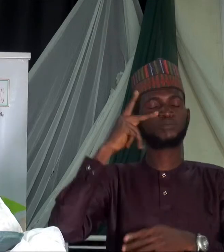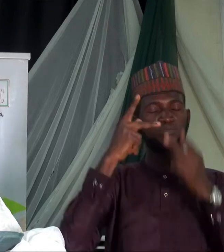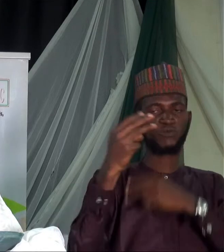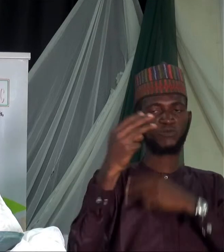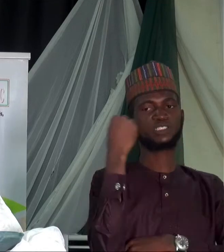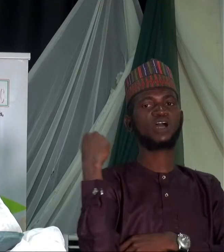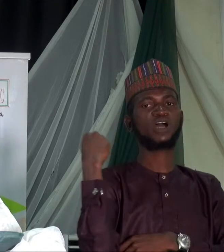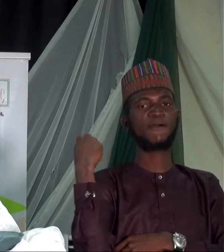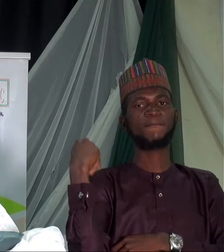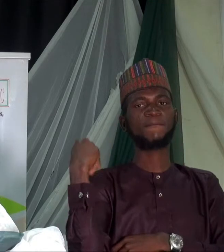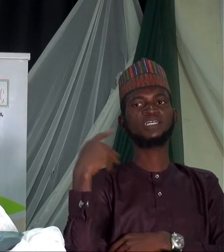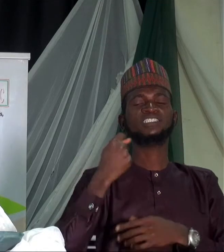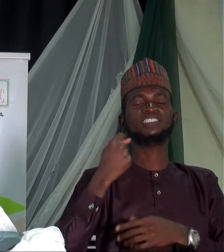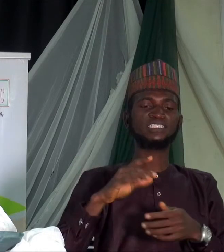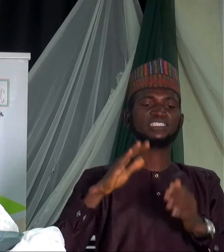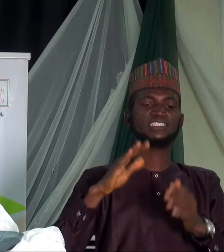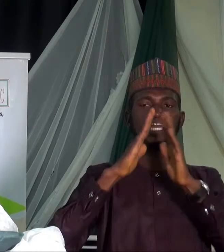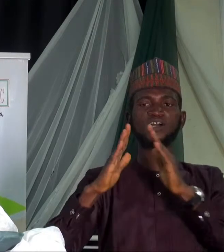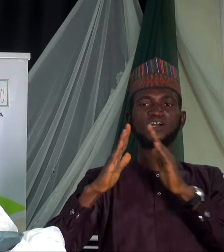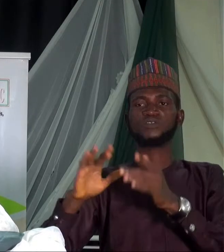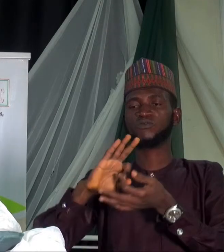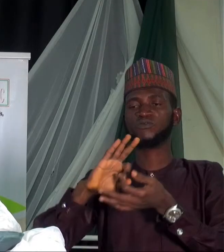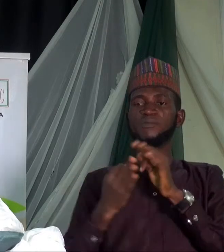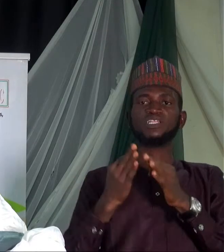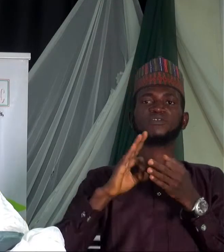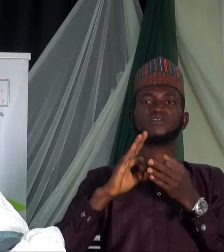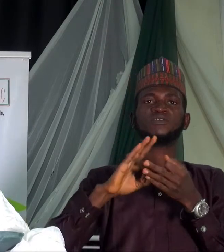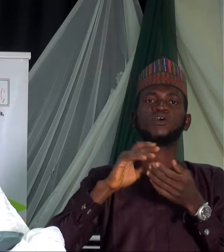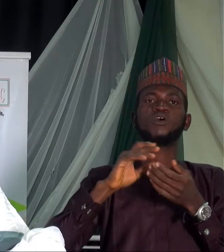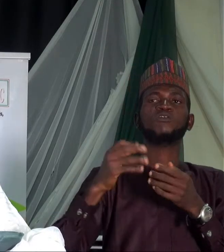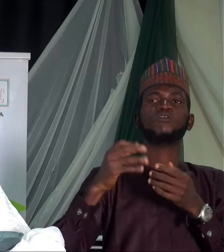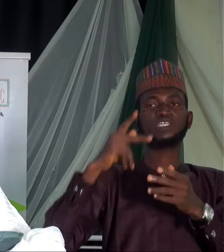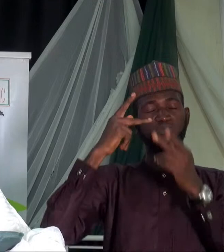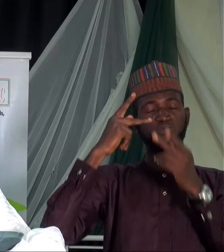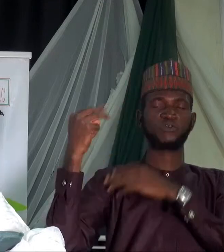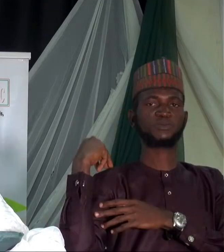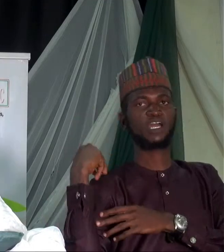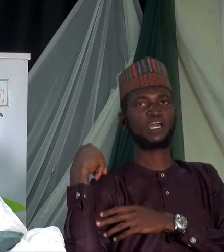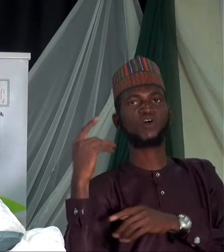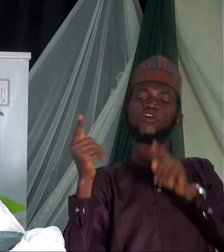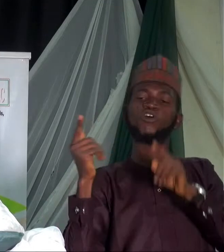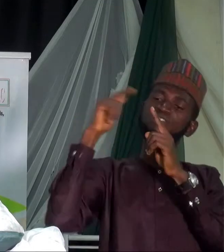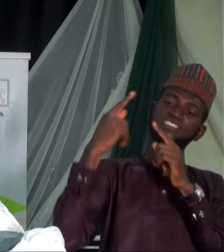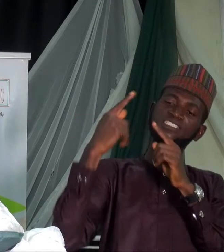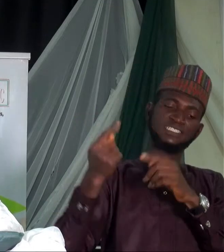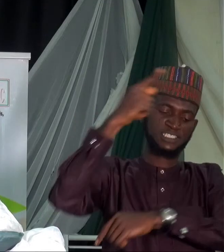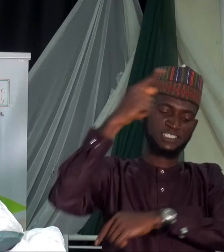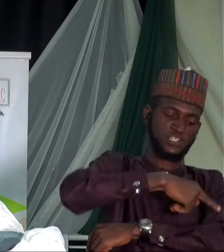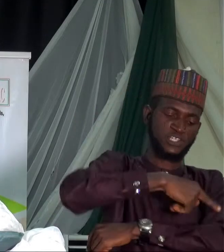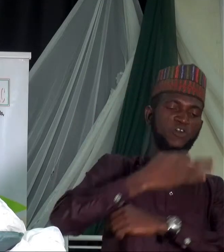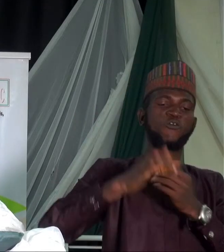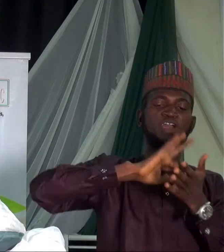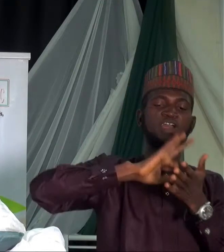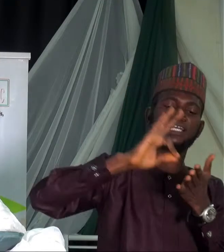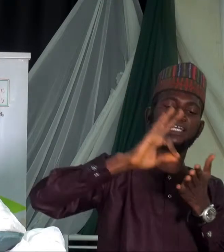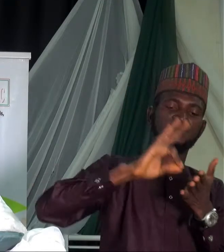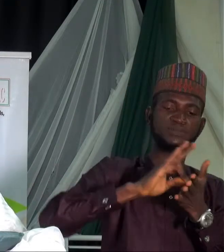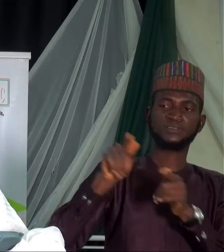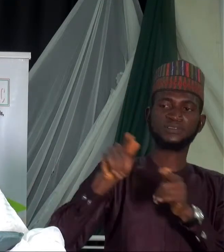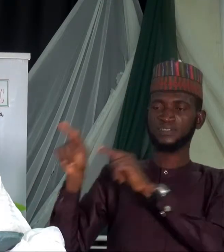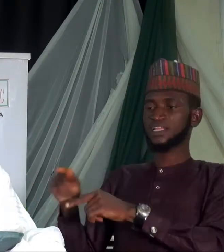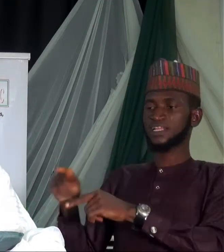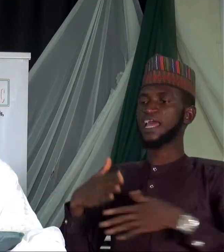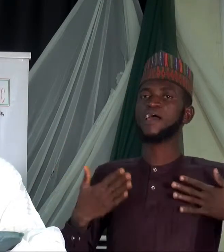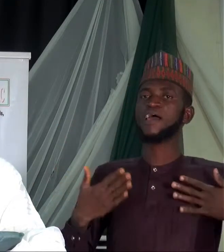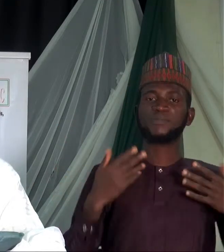household, companions, and all his followers to today of accountability. Allahumma ameen. It is my great pleasure to welcome